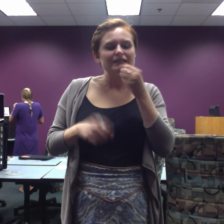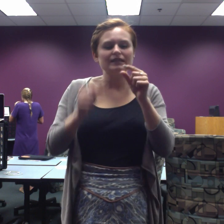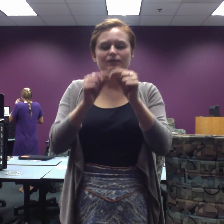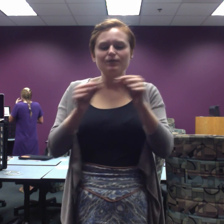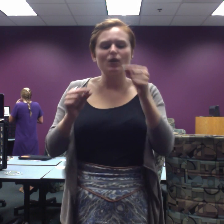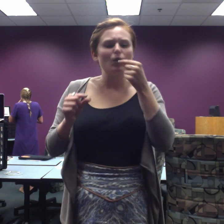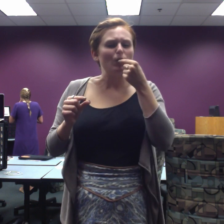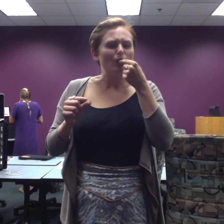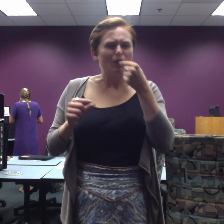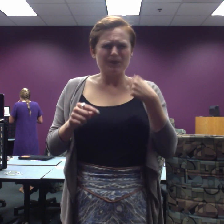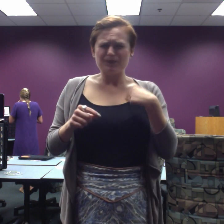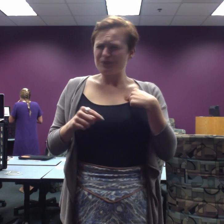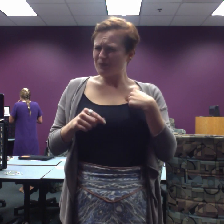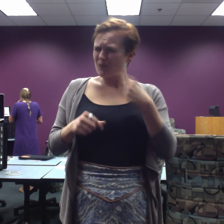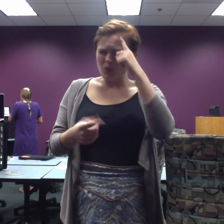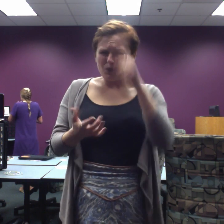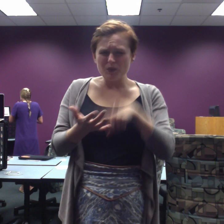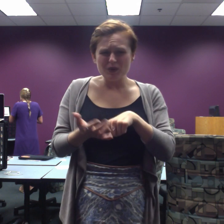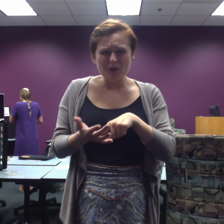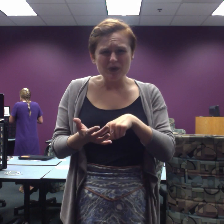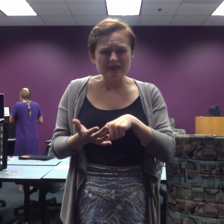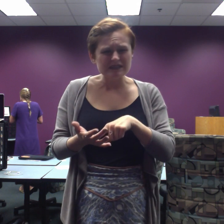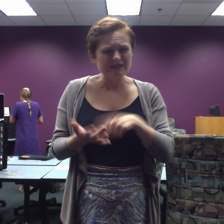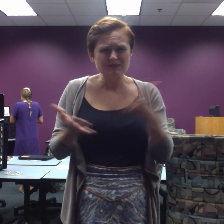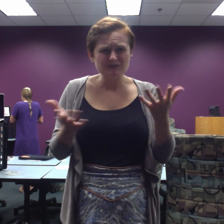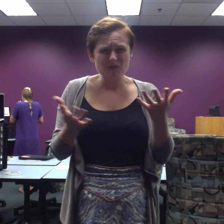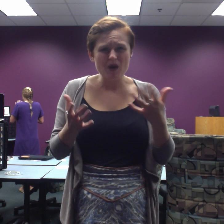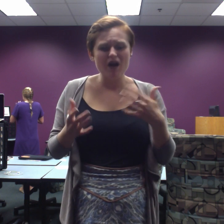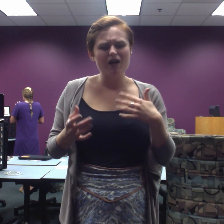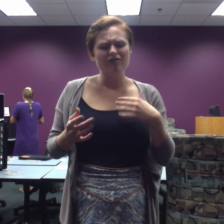we noticed how in our mouths